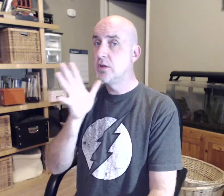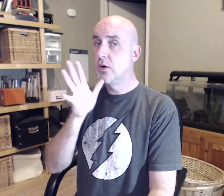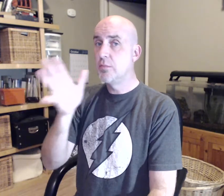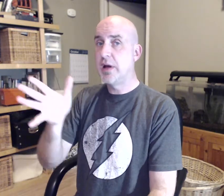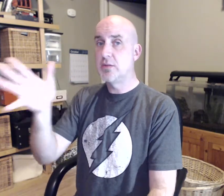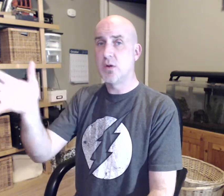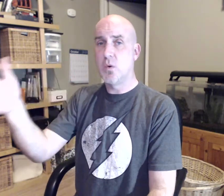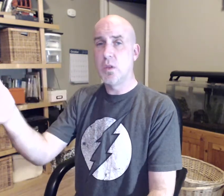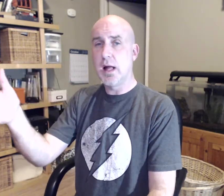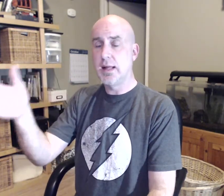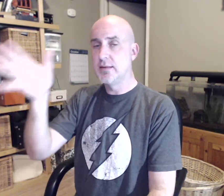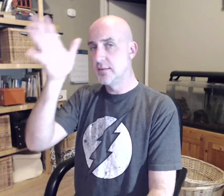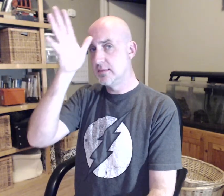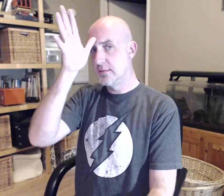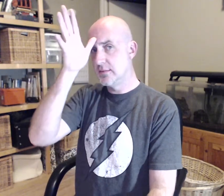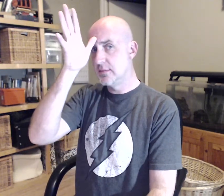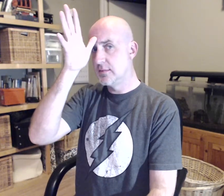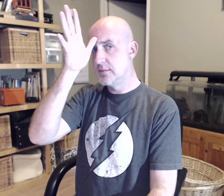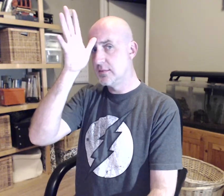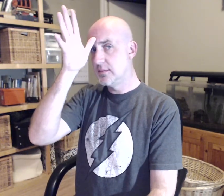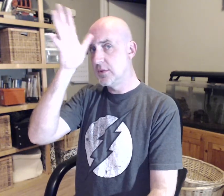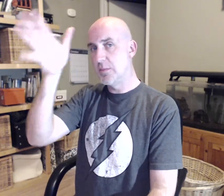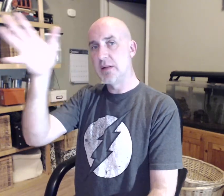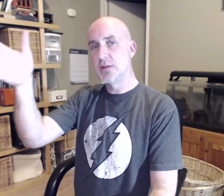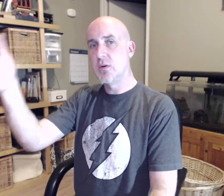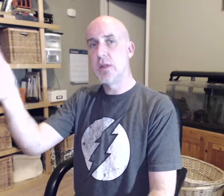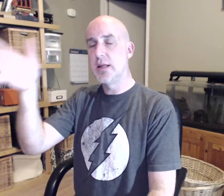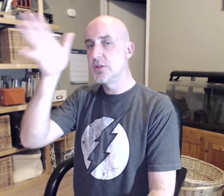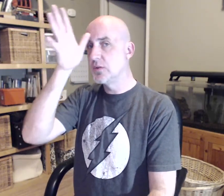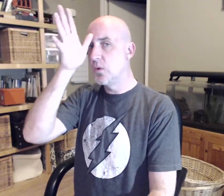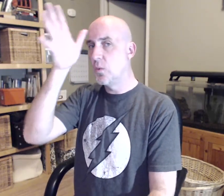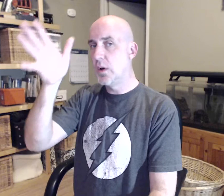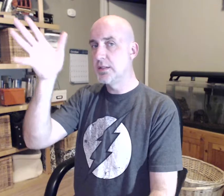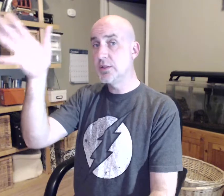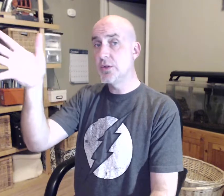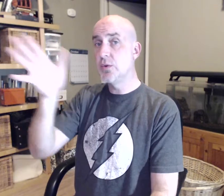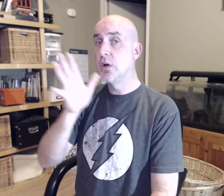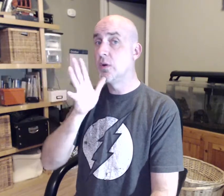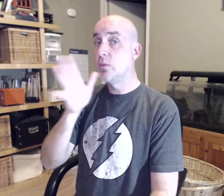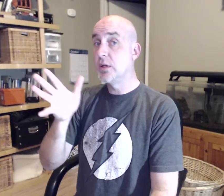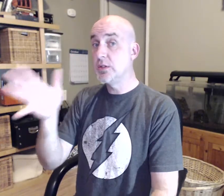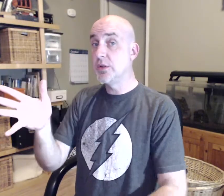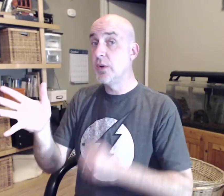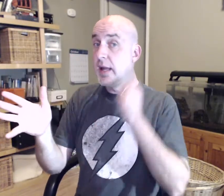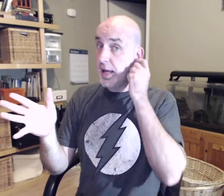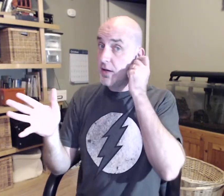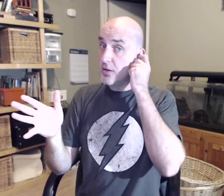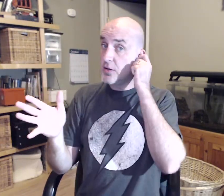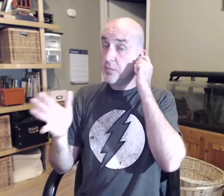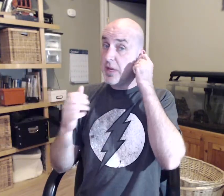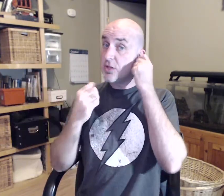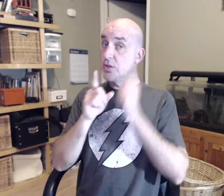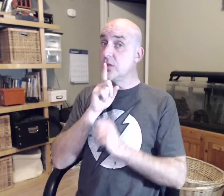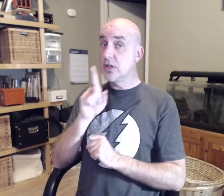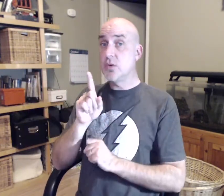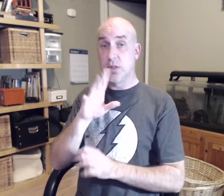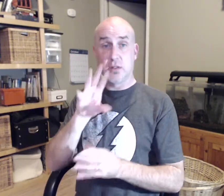Don't bounce a whole lot. Don't bounce a whole lot. Just 1, 2, 1, 2. And also make sure that you include